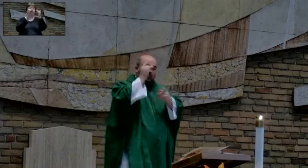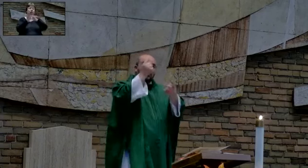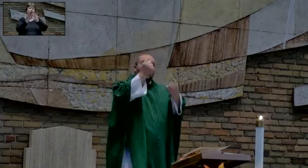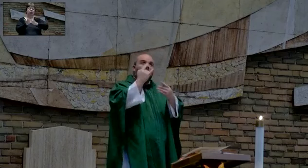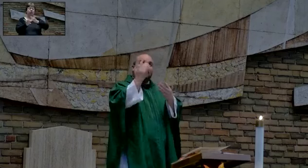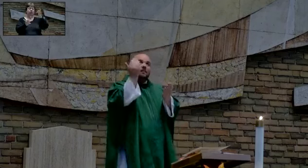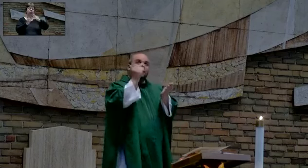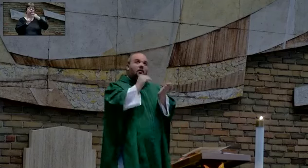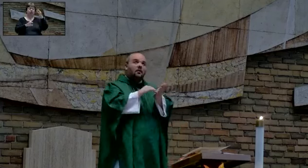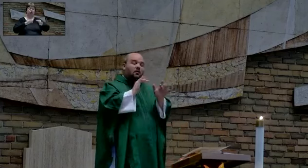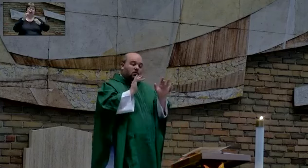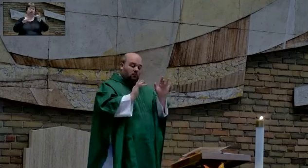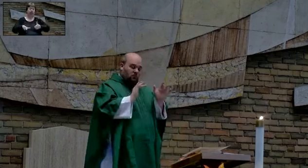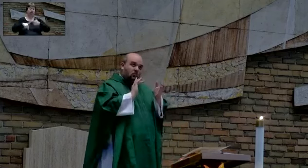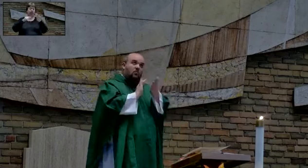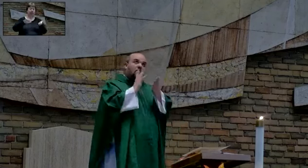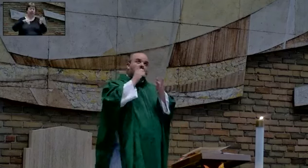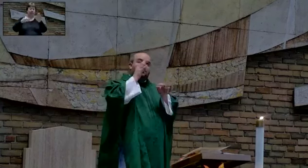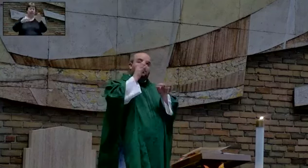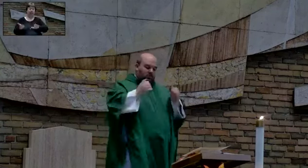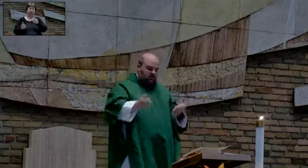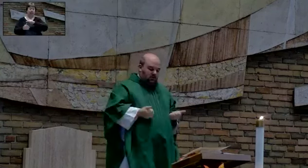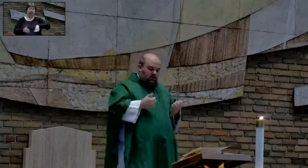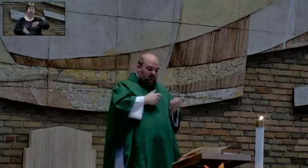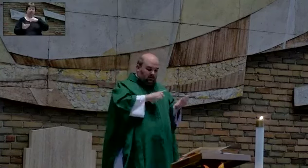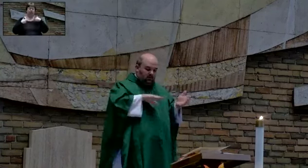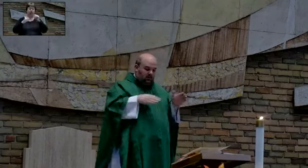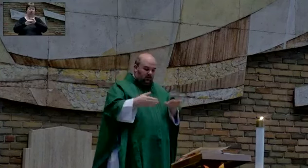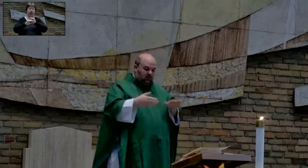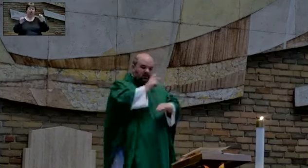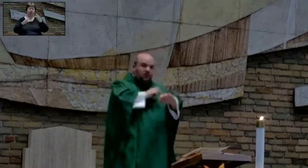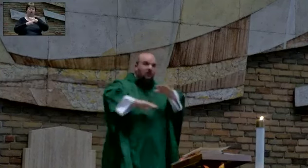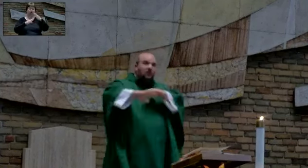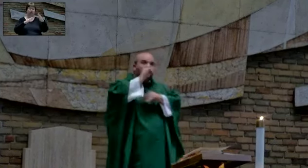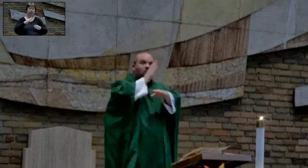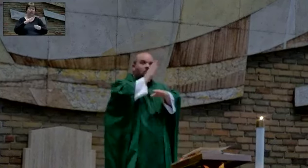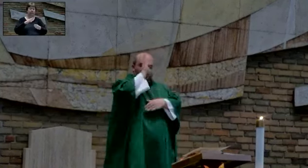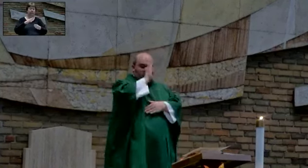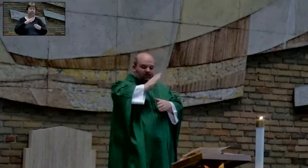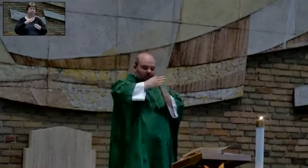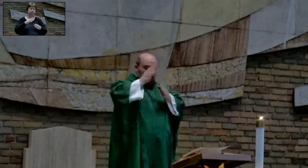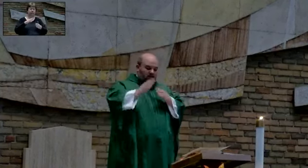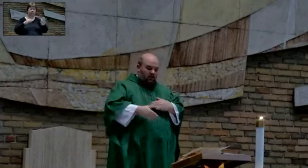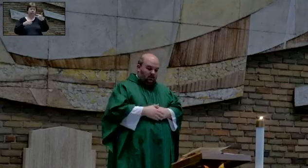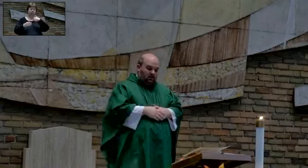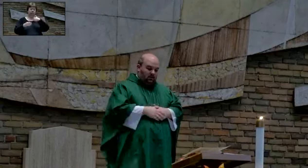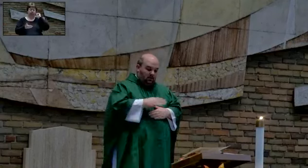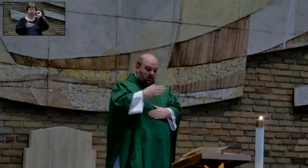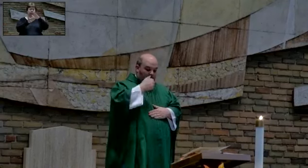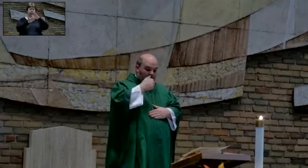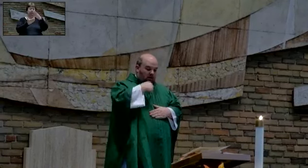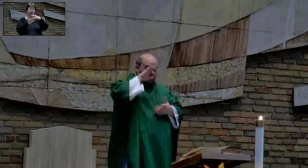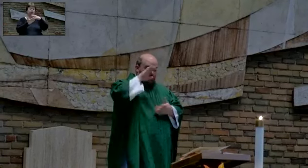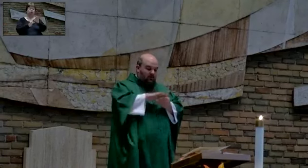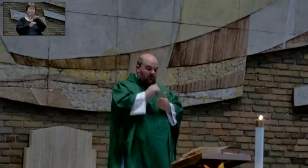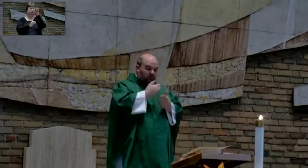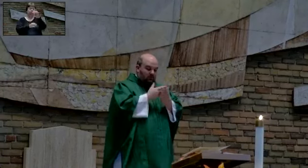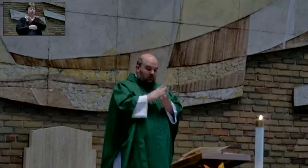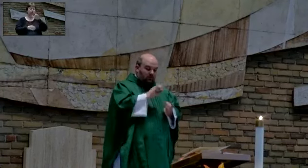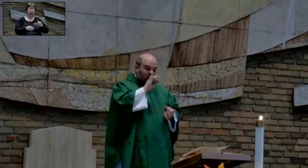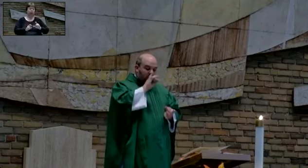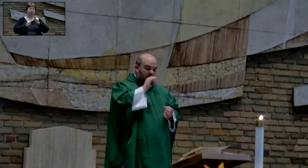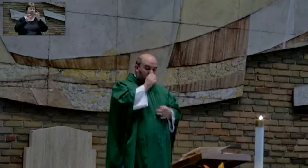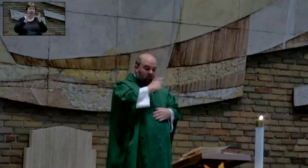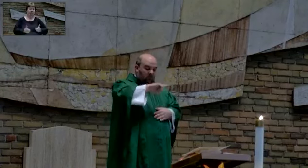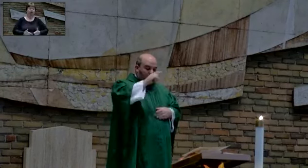in glory to judge the living and the dead, and his kingdom will have no end. I believe in the Holy Spirit,